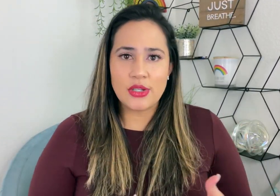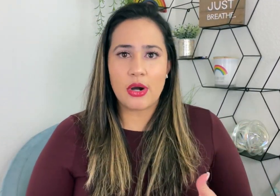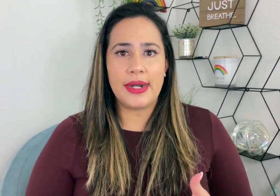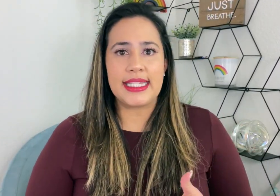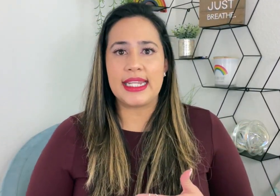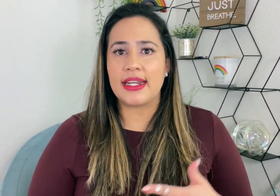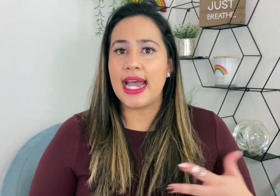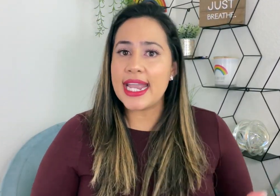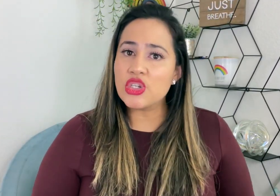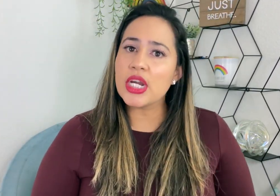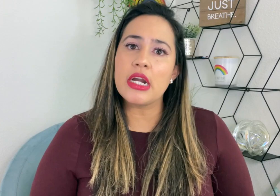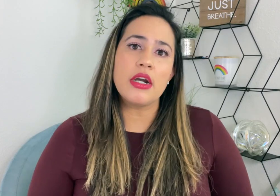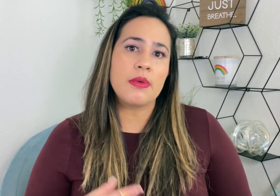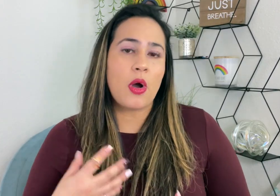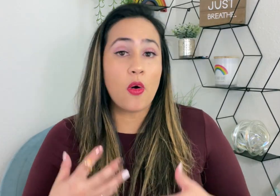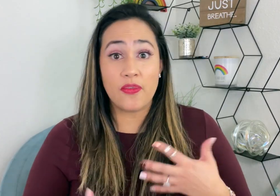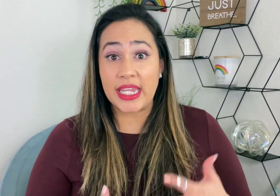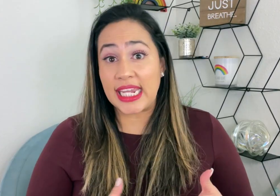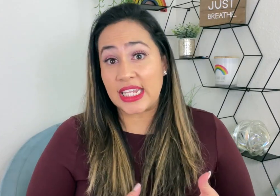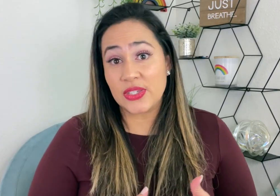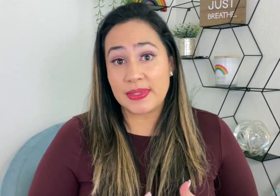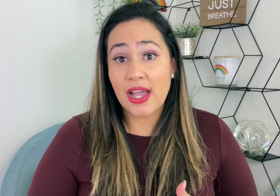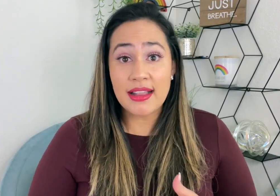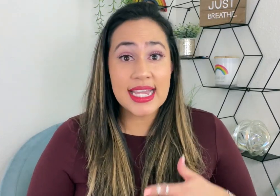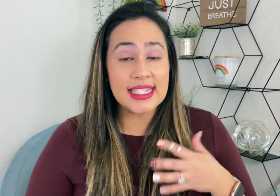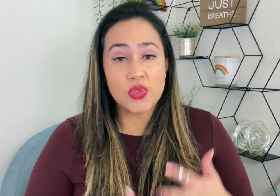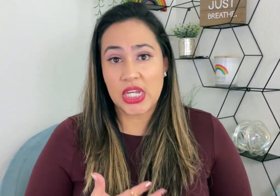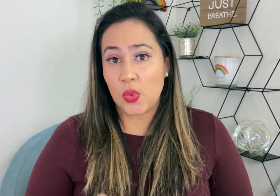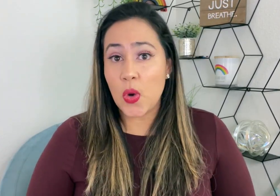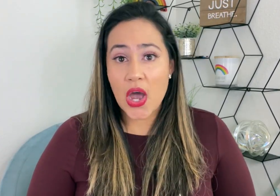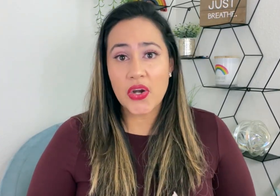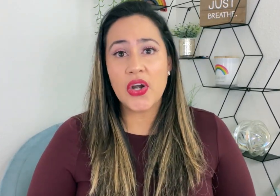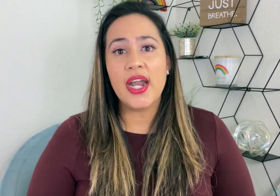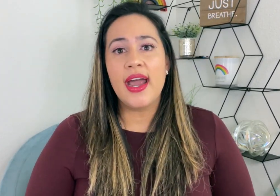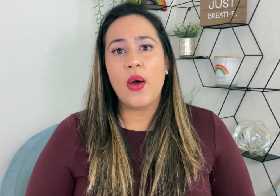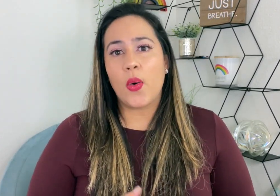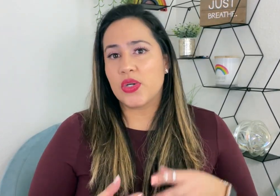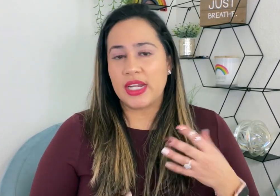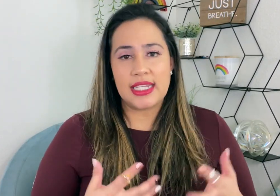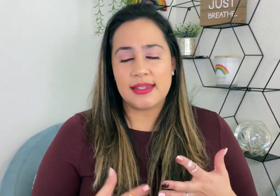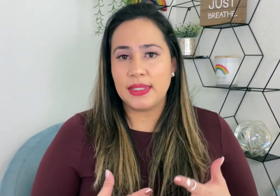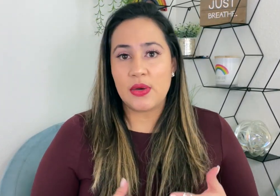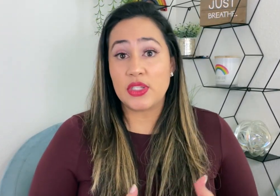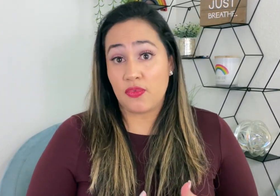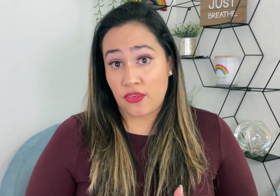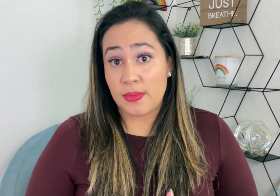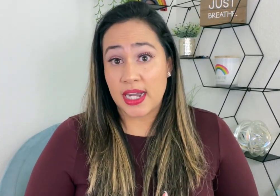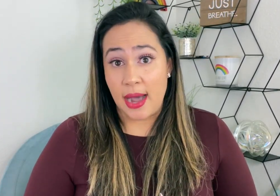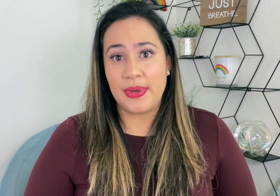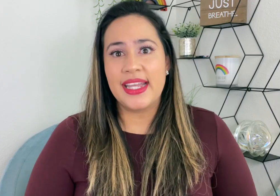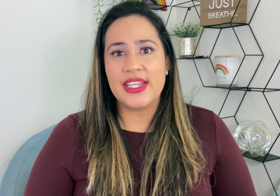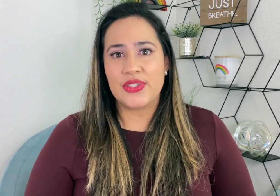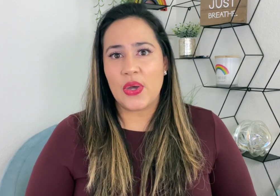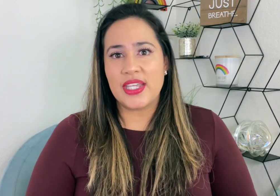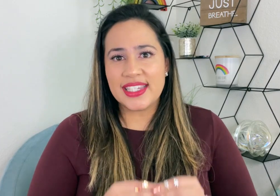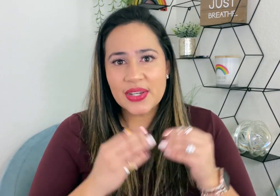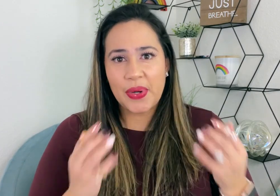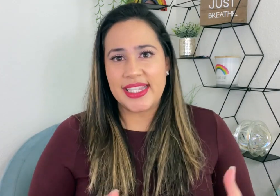are already sitting in a high chair and hopefully eating some solids and drinking water or drinking some liquids from a cup. So this is a great time